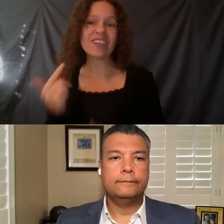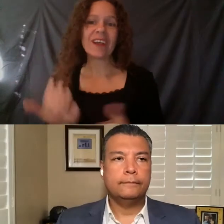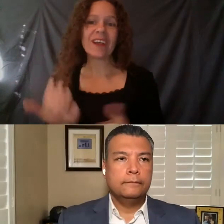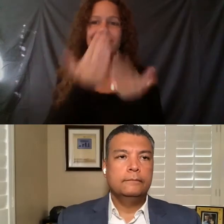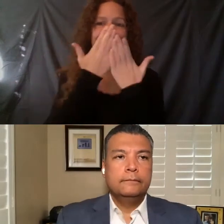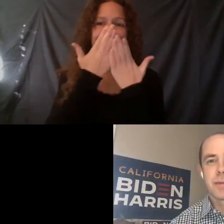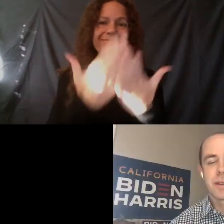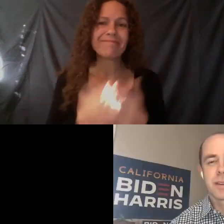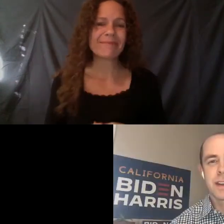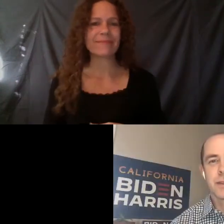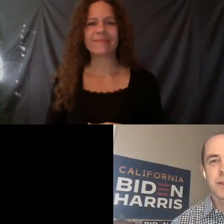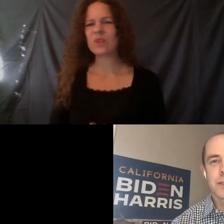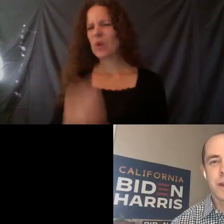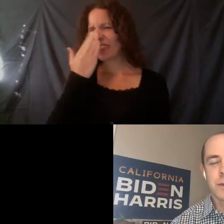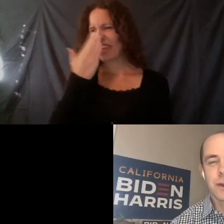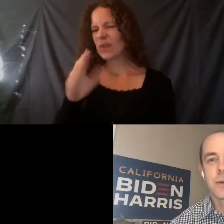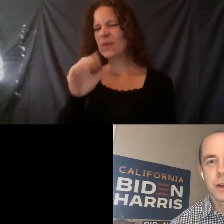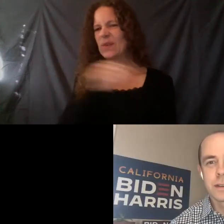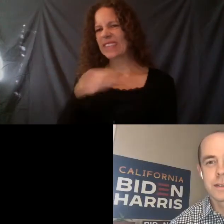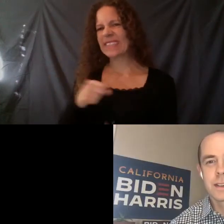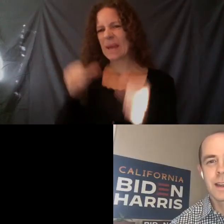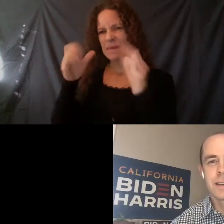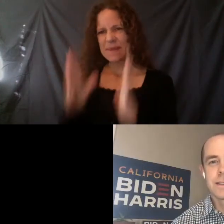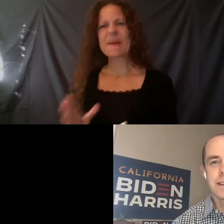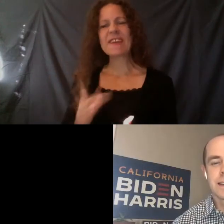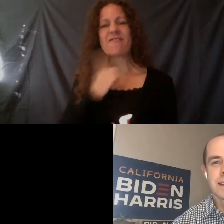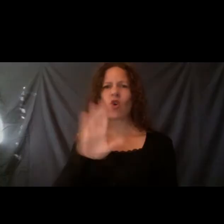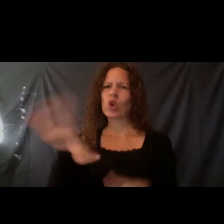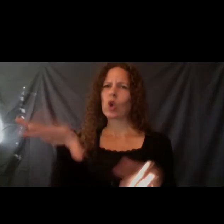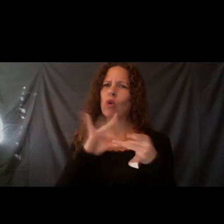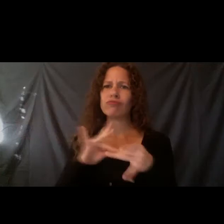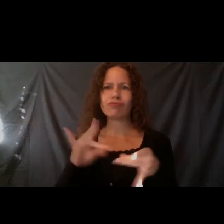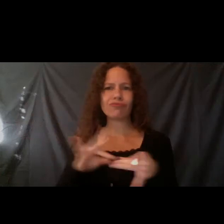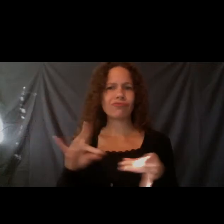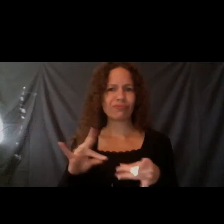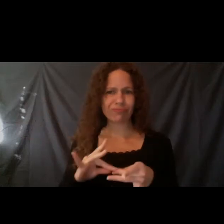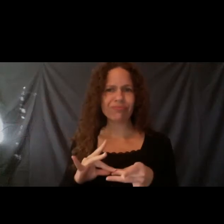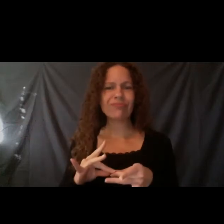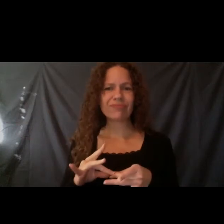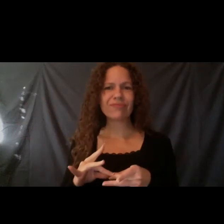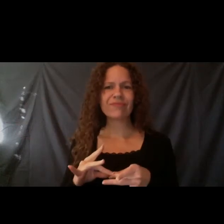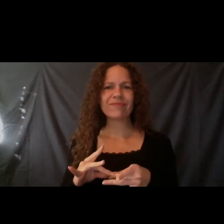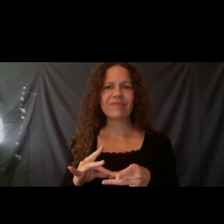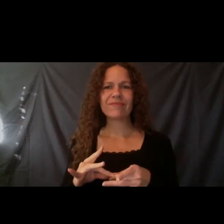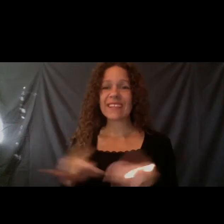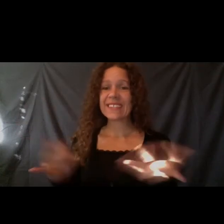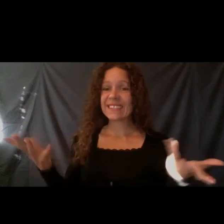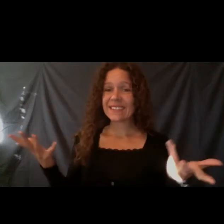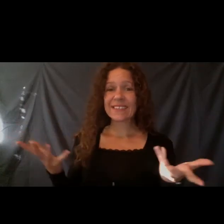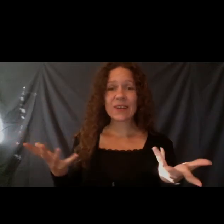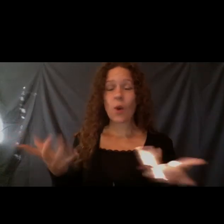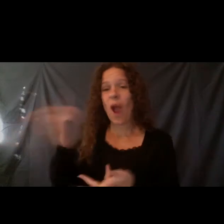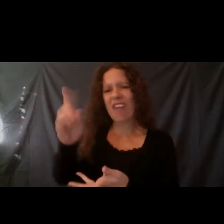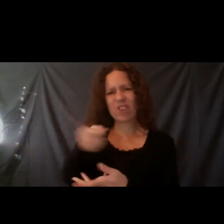Well, thank you, Assemblymember, for those great words. And let's give, wherever we're